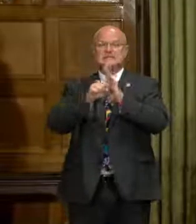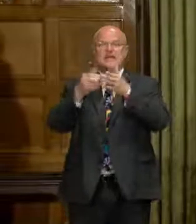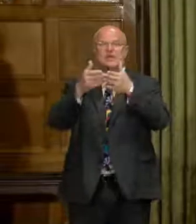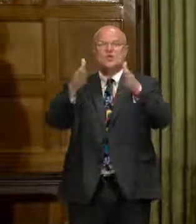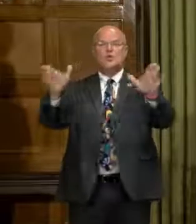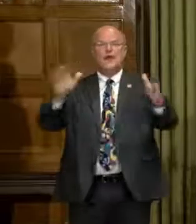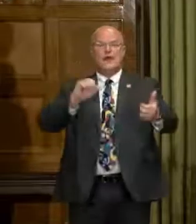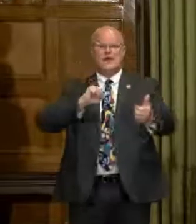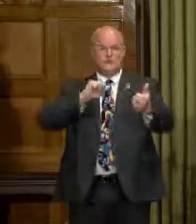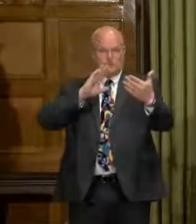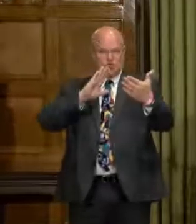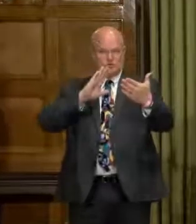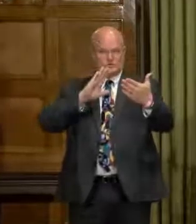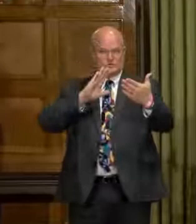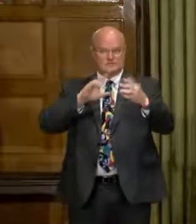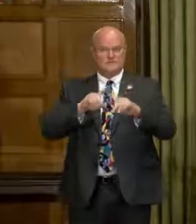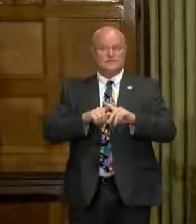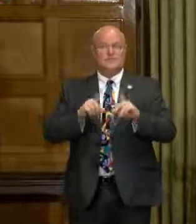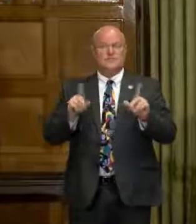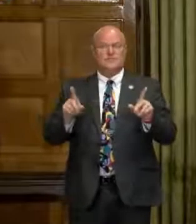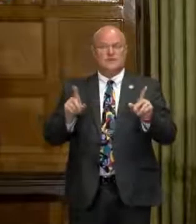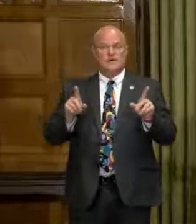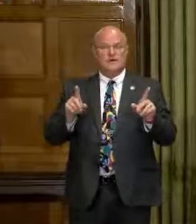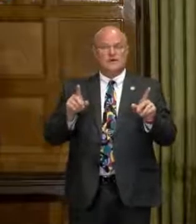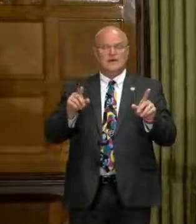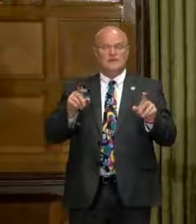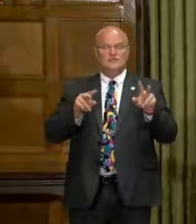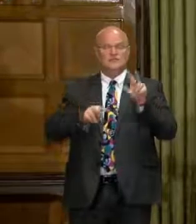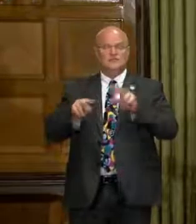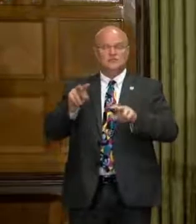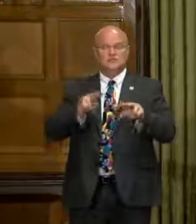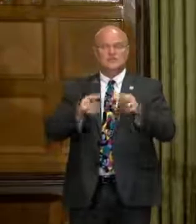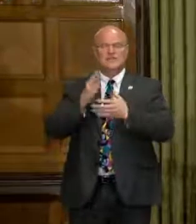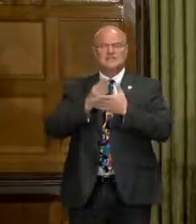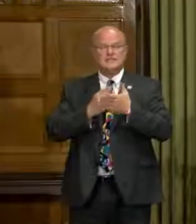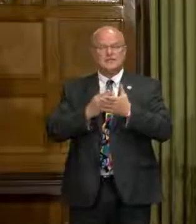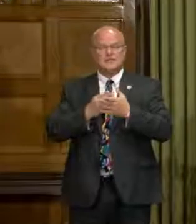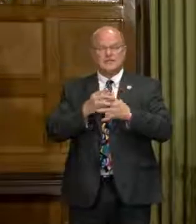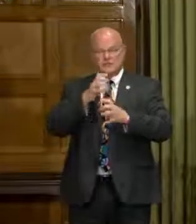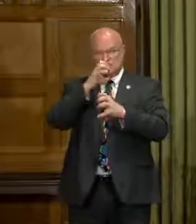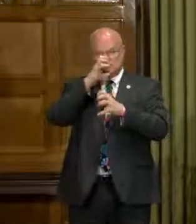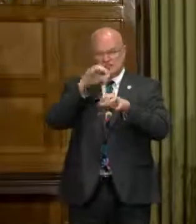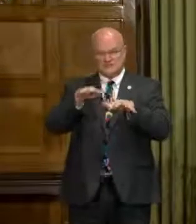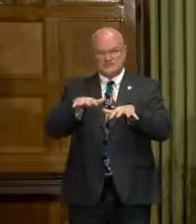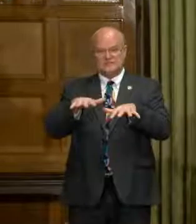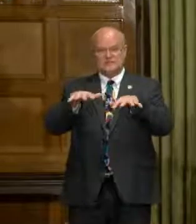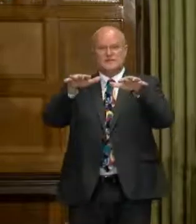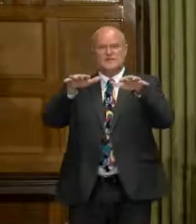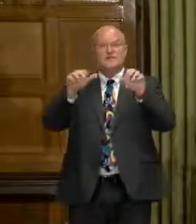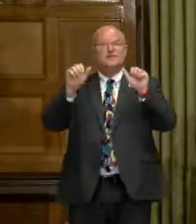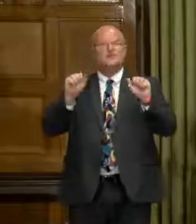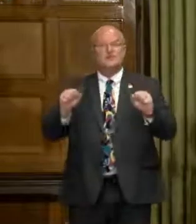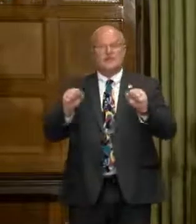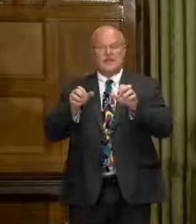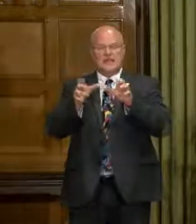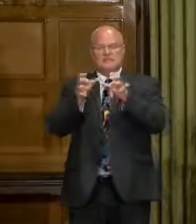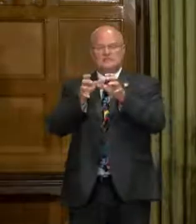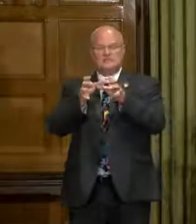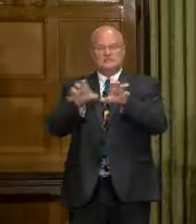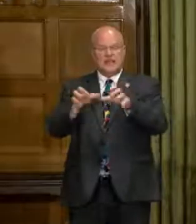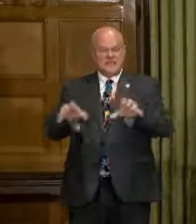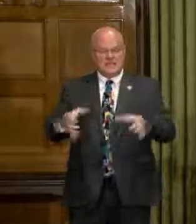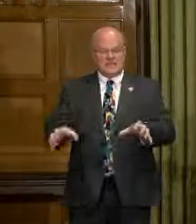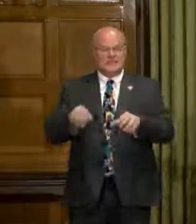statewide approach to it. But as you look at lifting some of the restrictions, you can break that